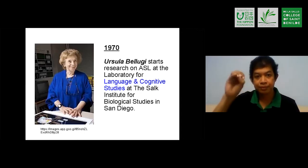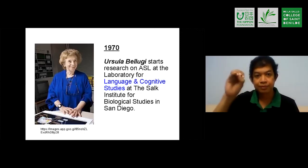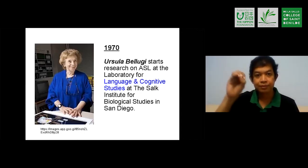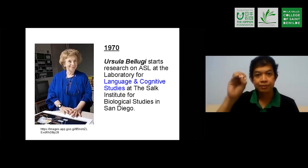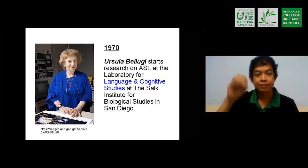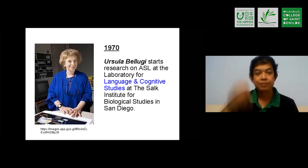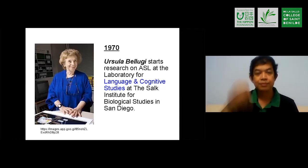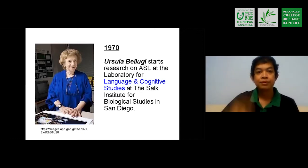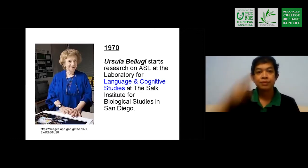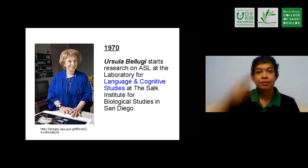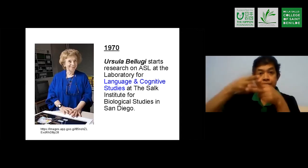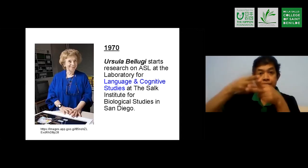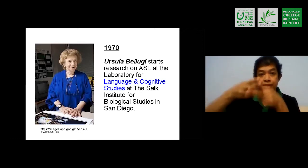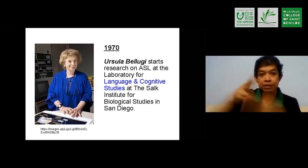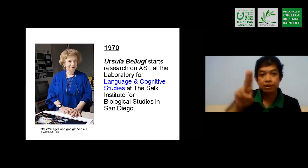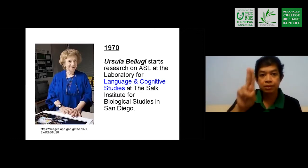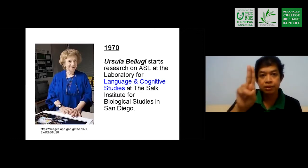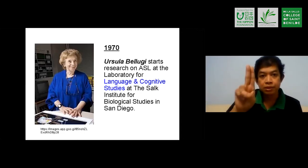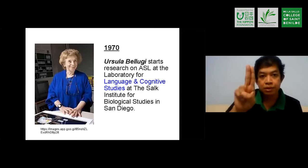In 1970,